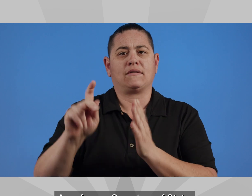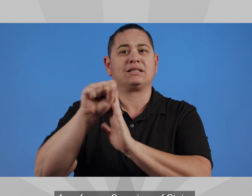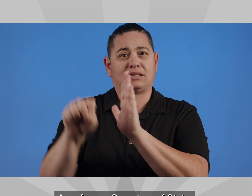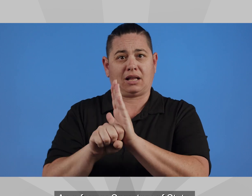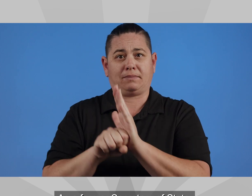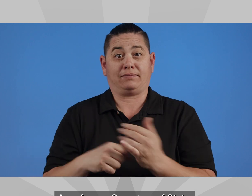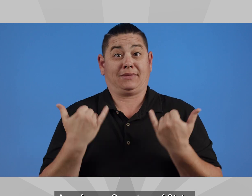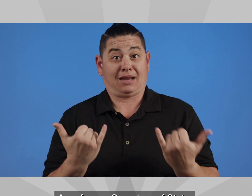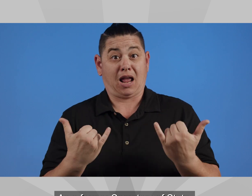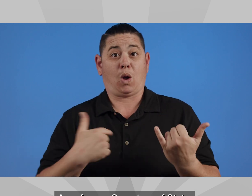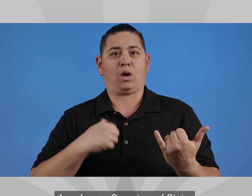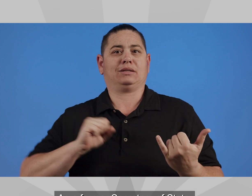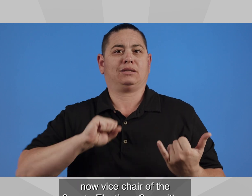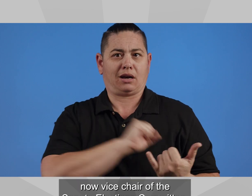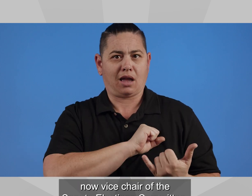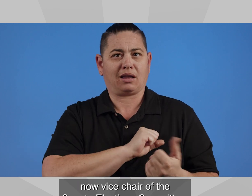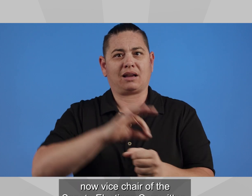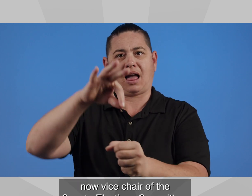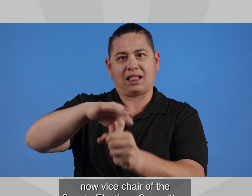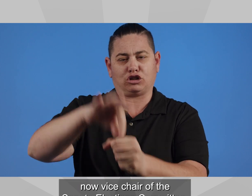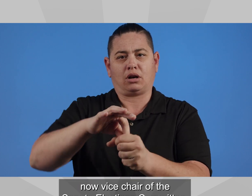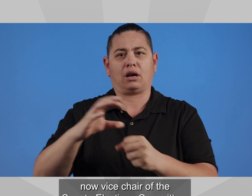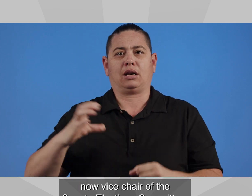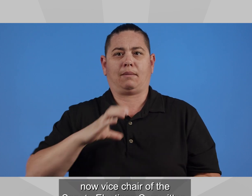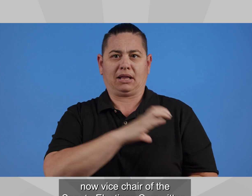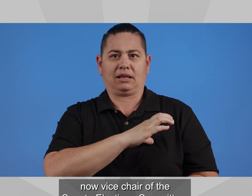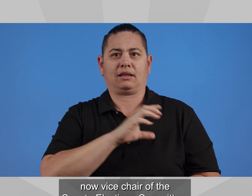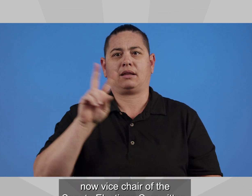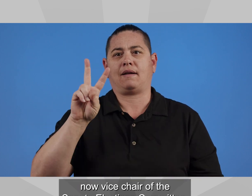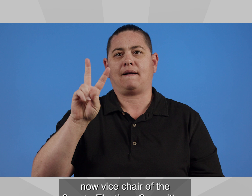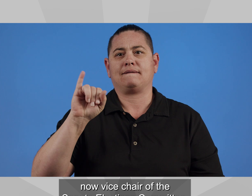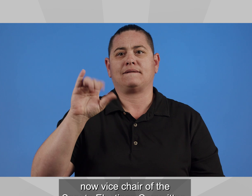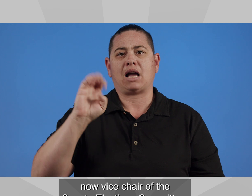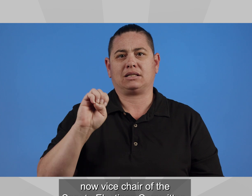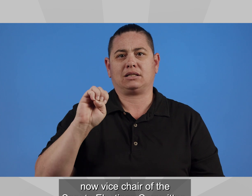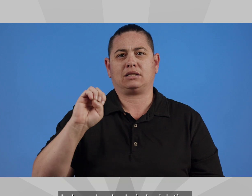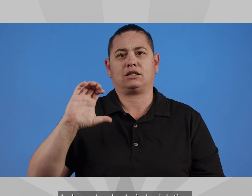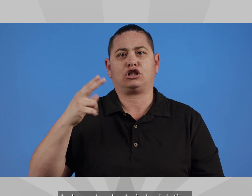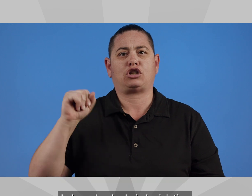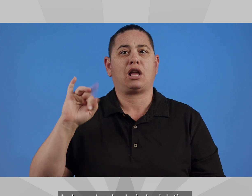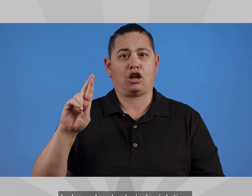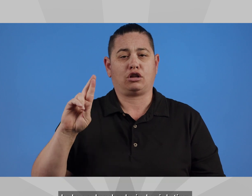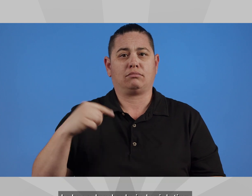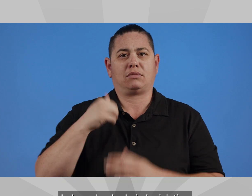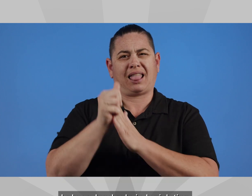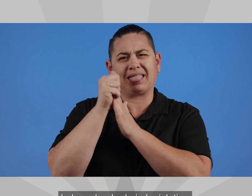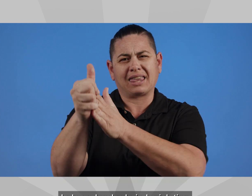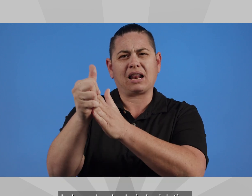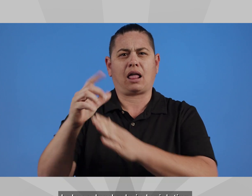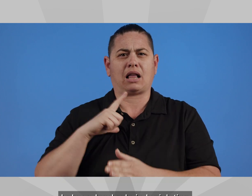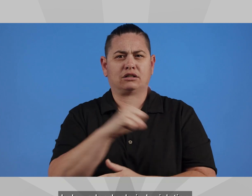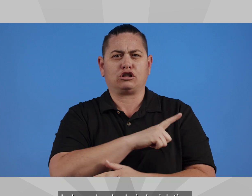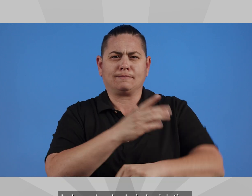As a former Secretary of State, now Vice Chair of the Senate Elections Committee, I play a lead role